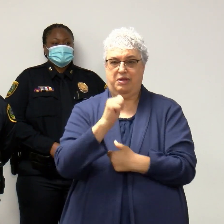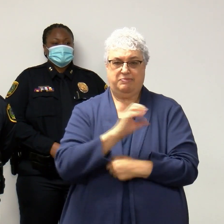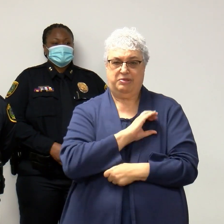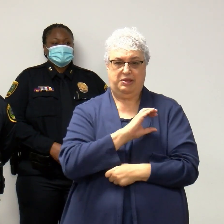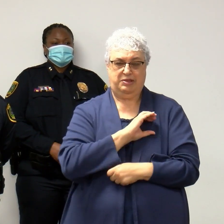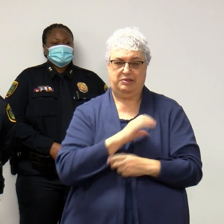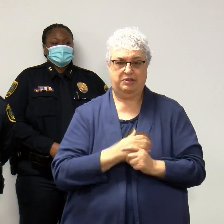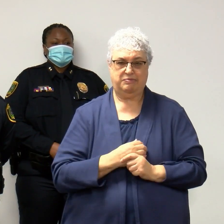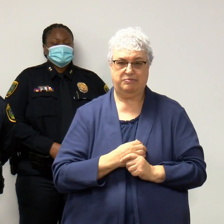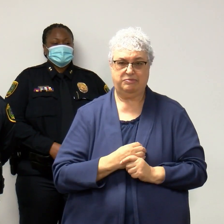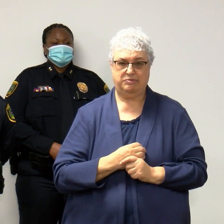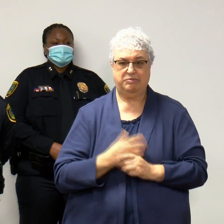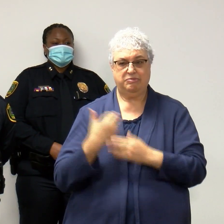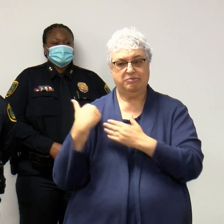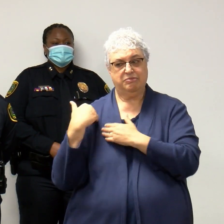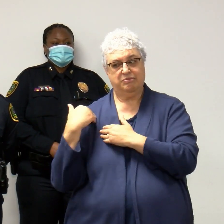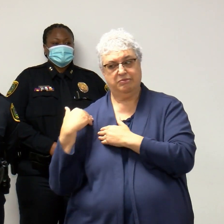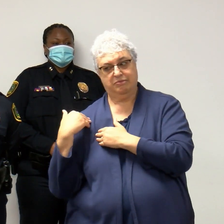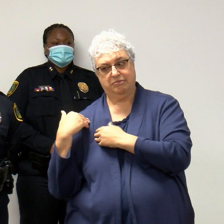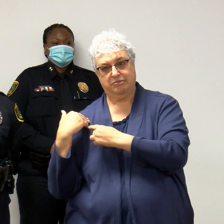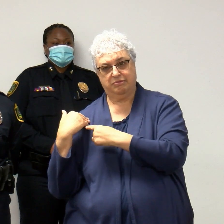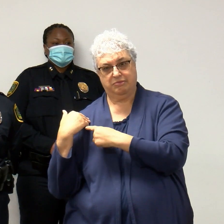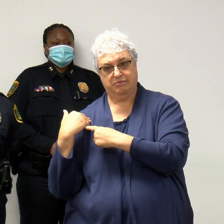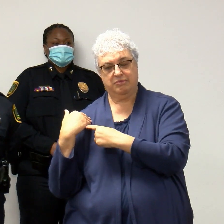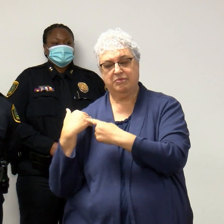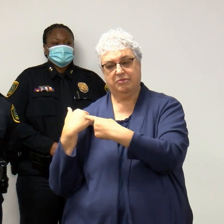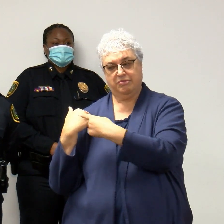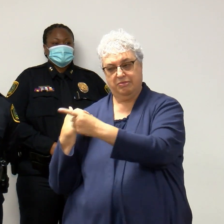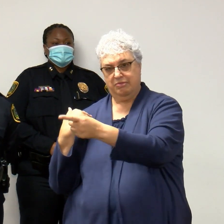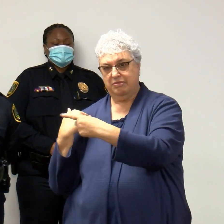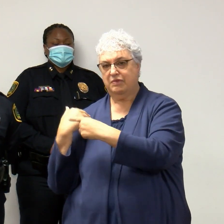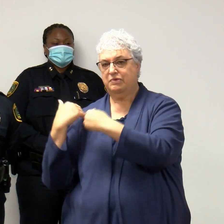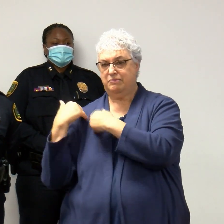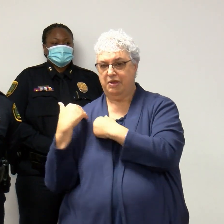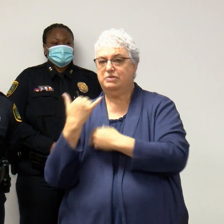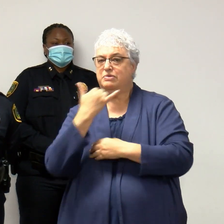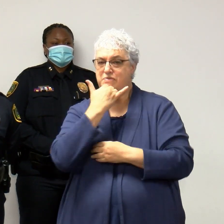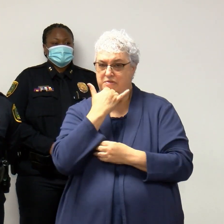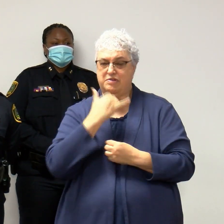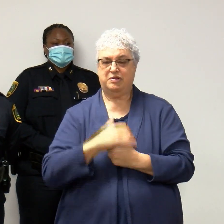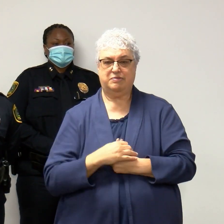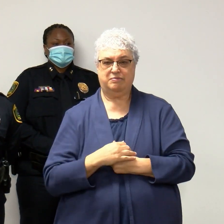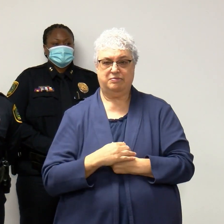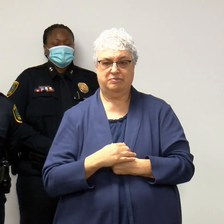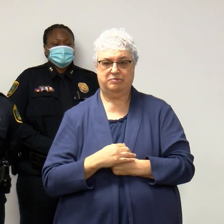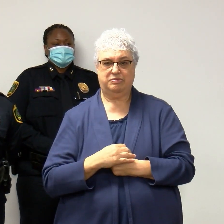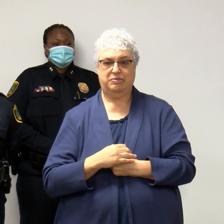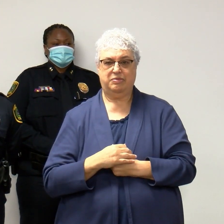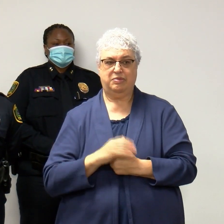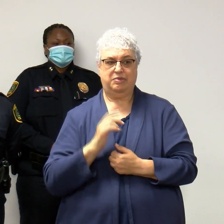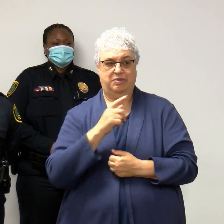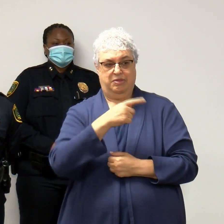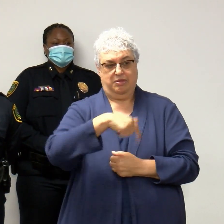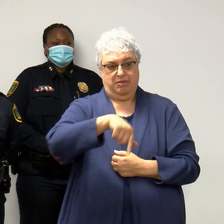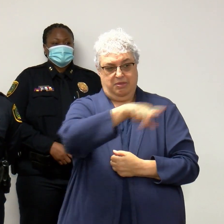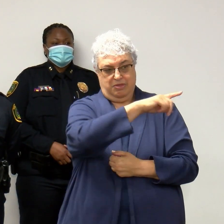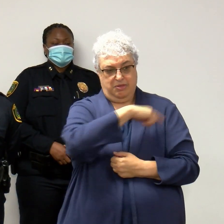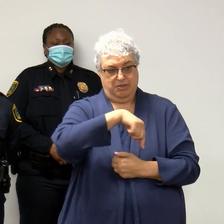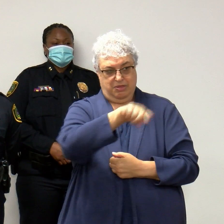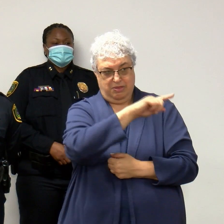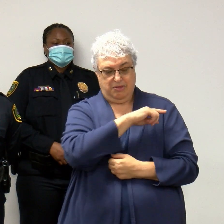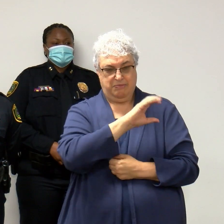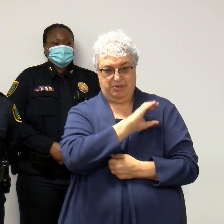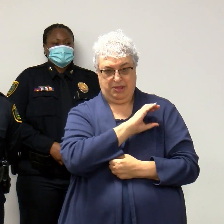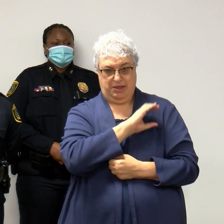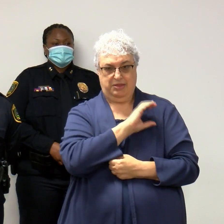then accountability must take place in order for our city to move